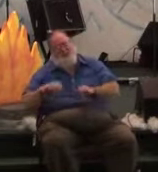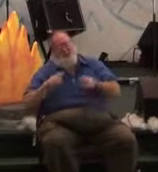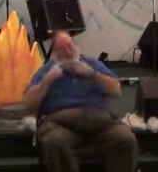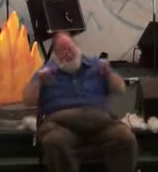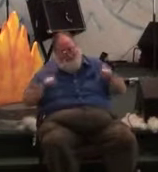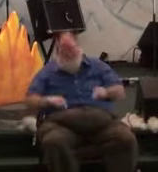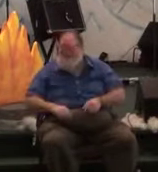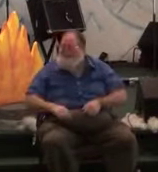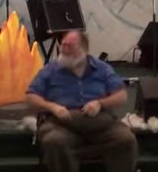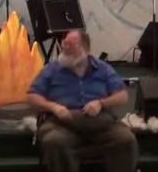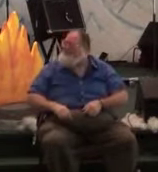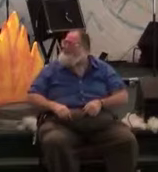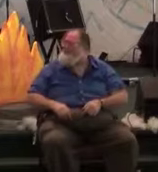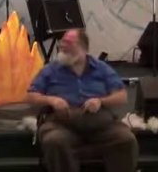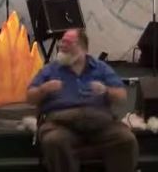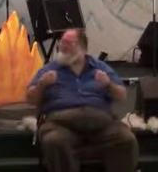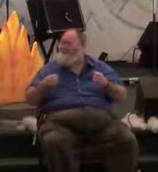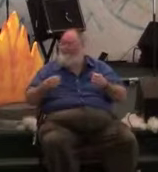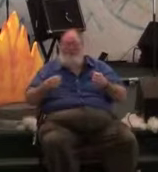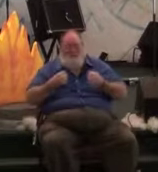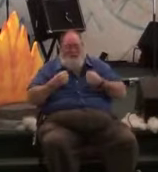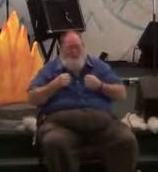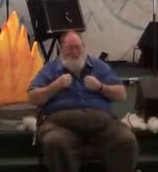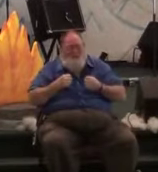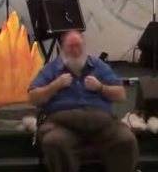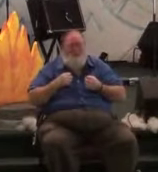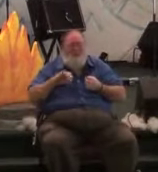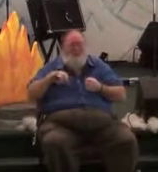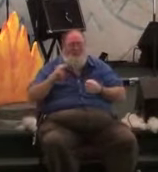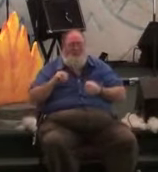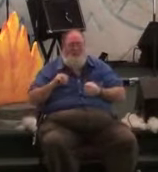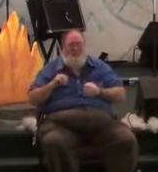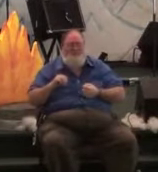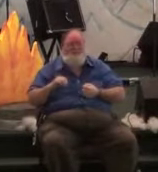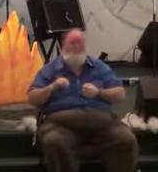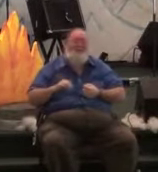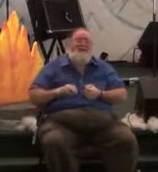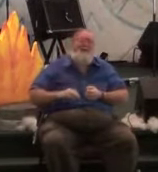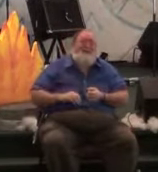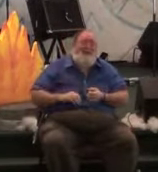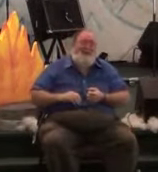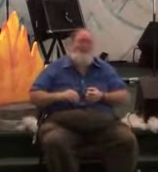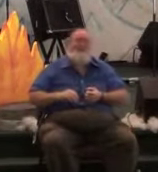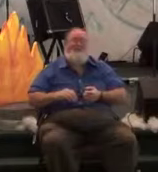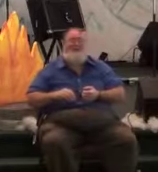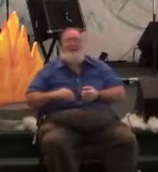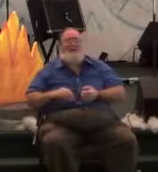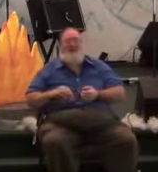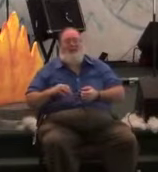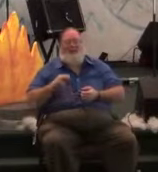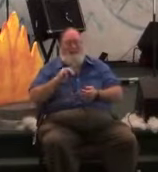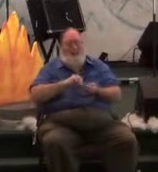There it is. Winter Jam, 19th. You have to sign up by March 1st so we can get the tickets.